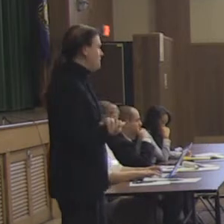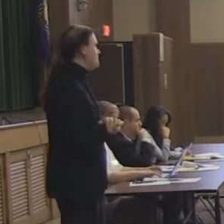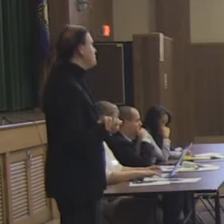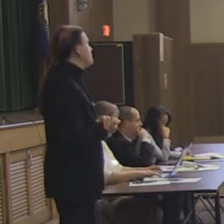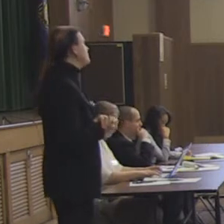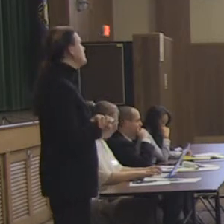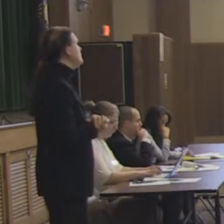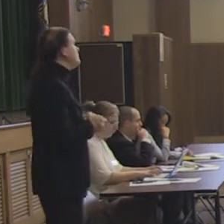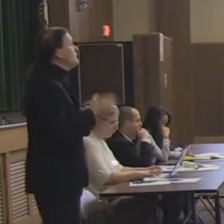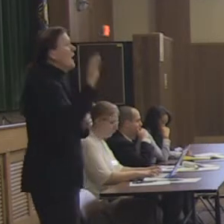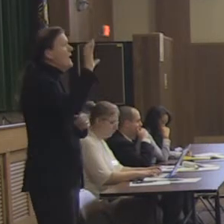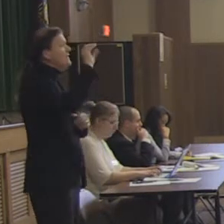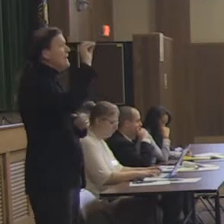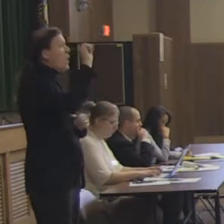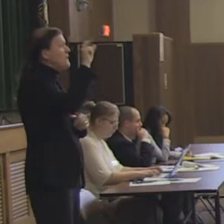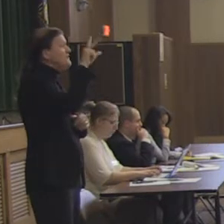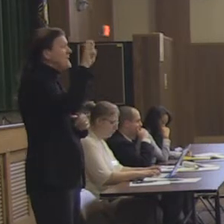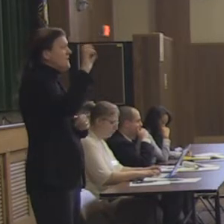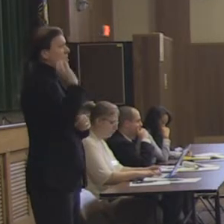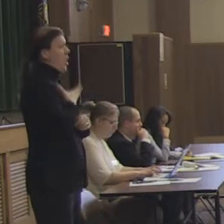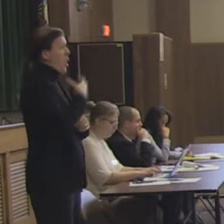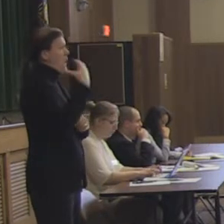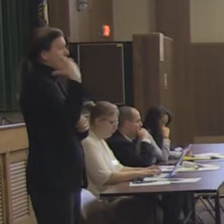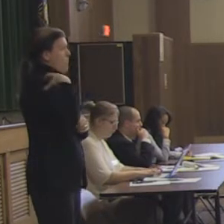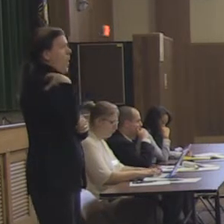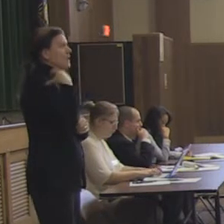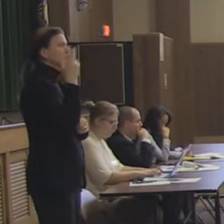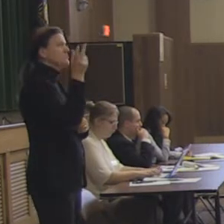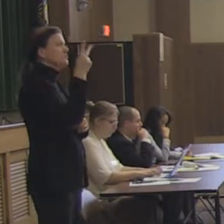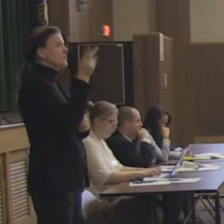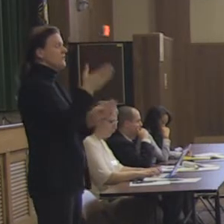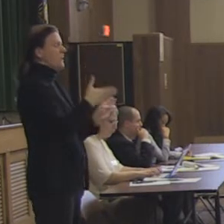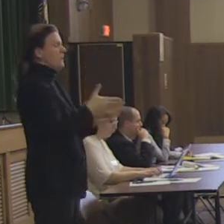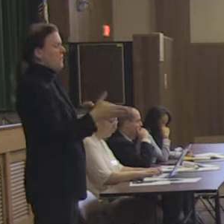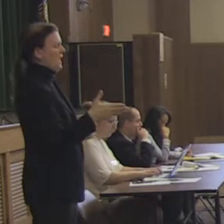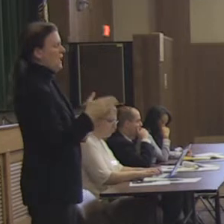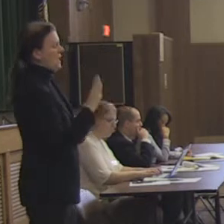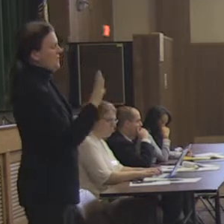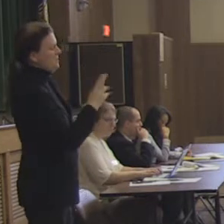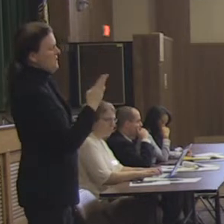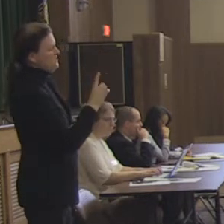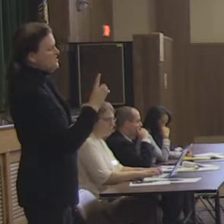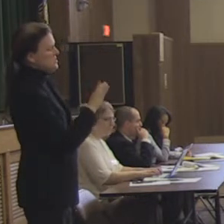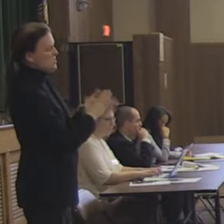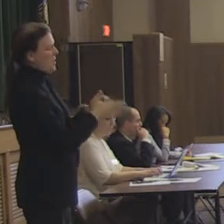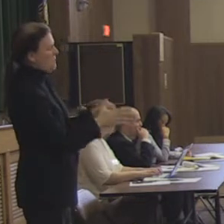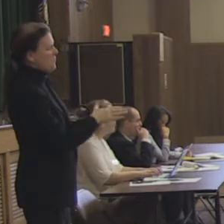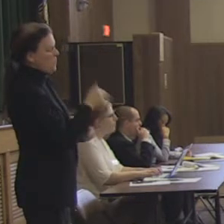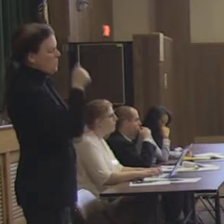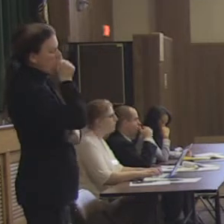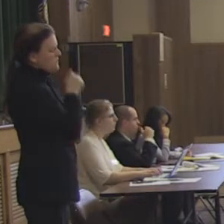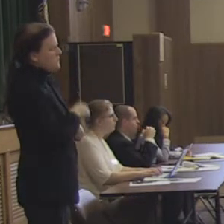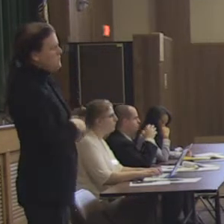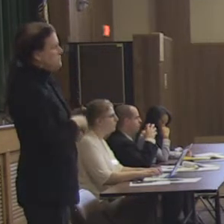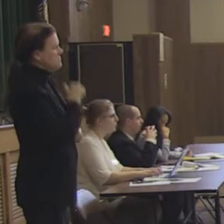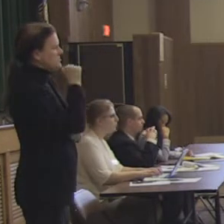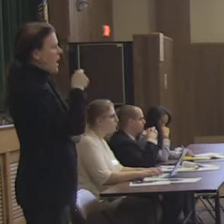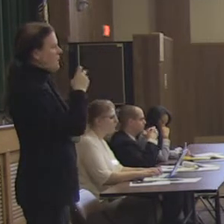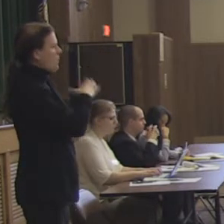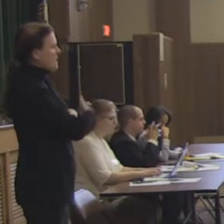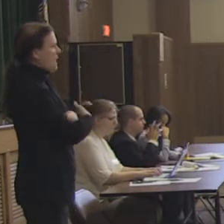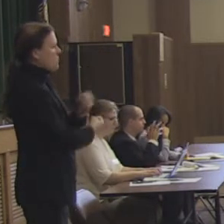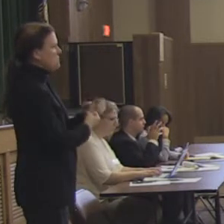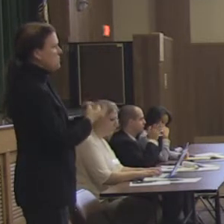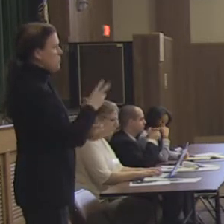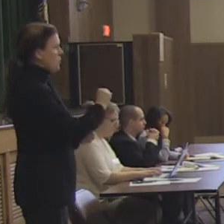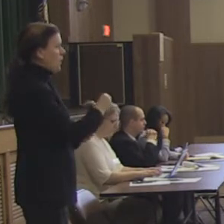The county executive and Hector Colon want to privatize the remaining services at BHD. We at BHD provide a